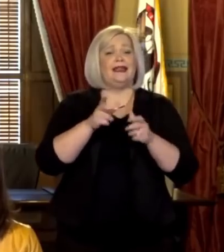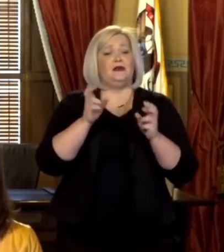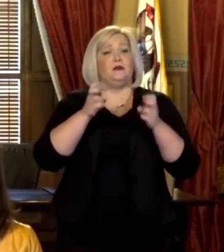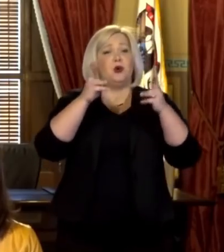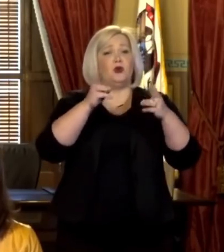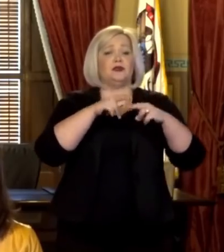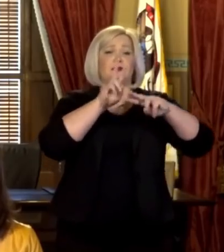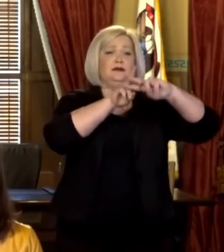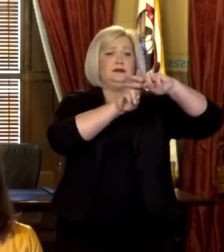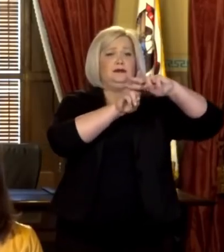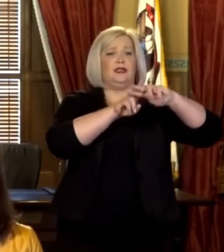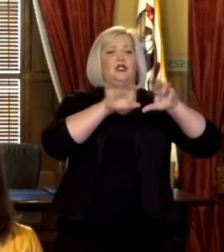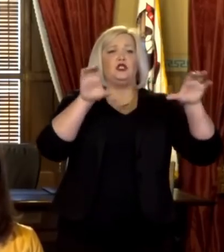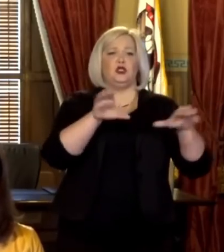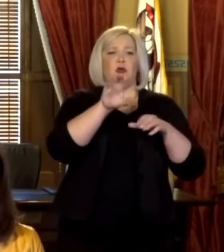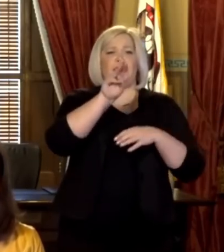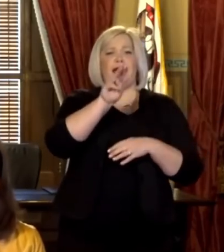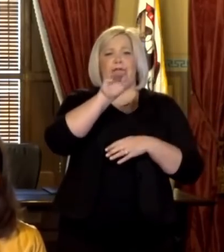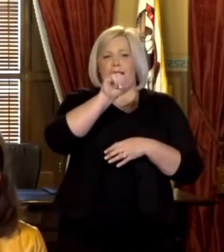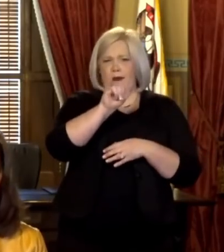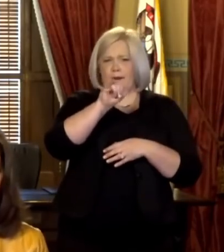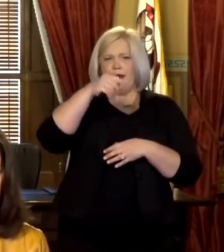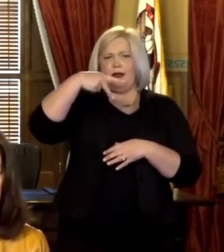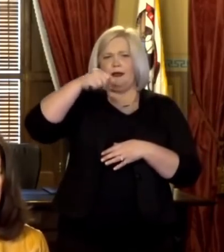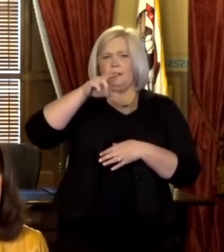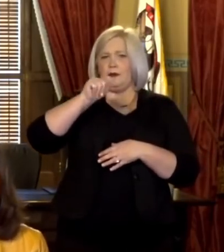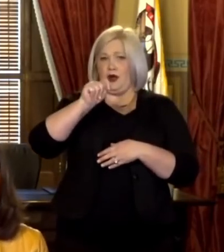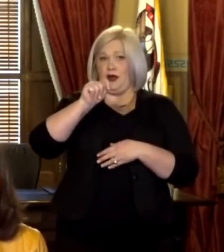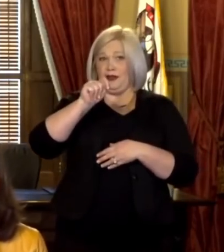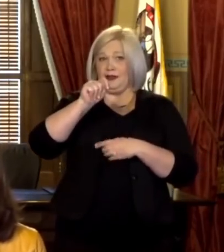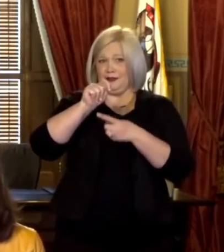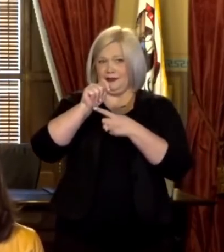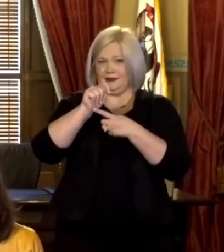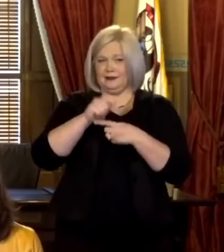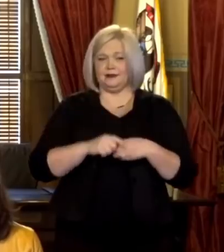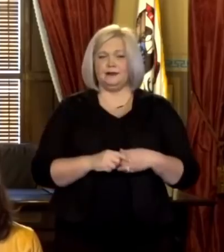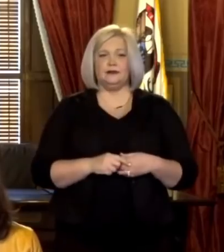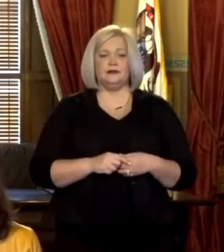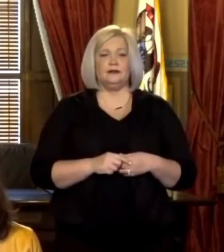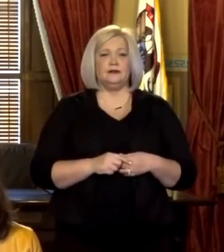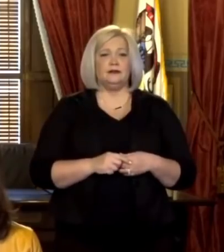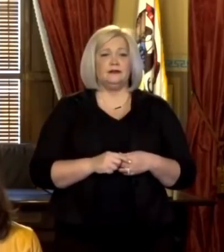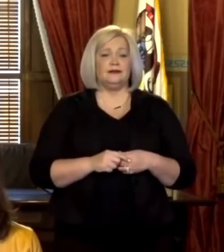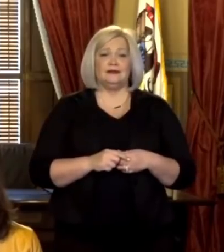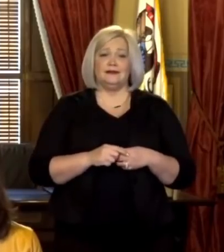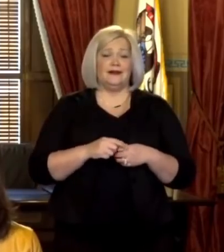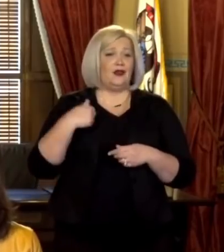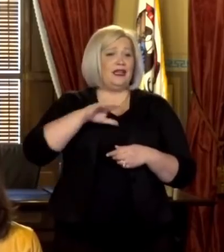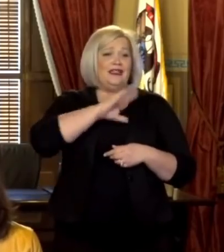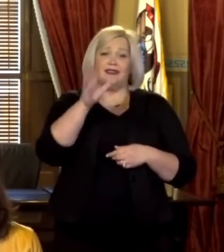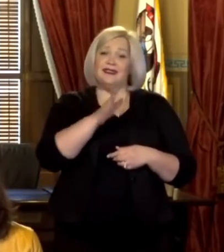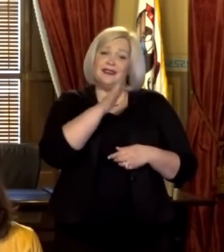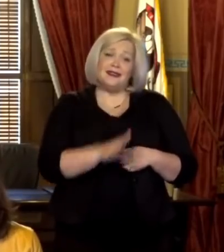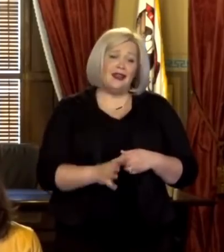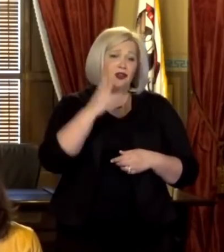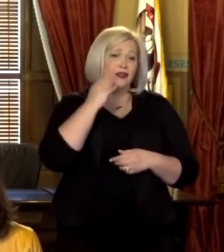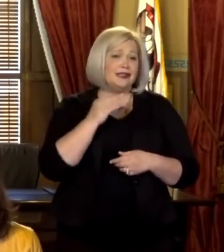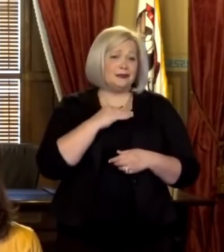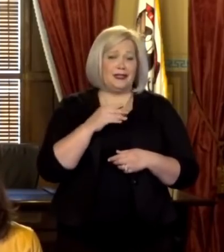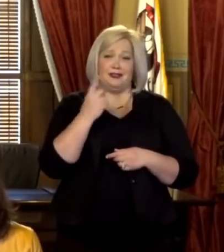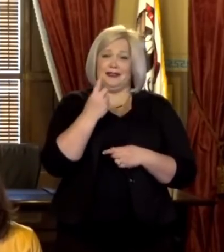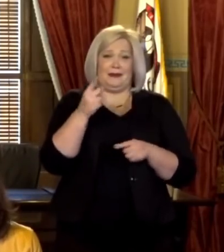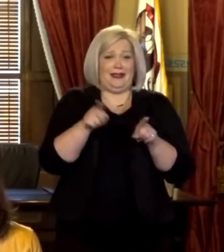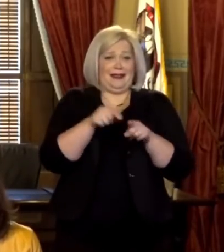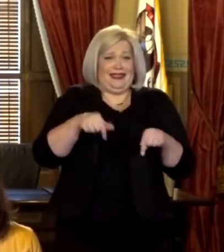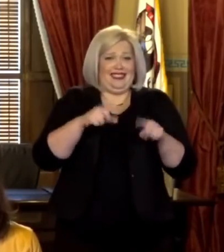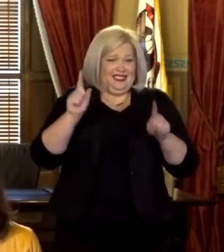hashtag doing my part. This is an unprecedented time in our history, and we've got to do everything we can to